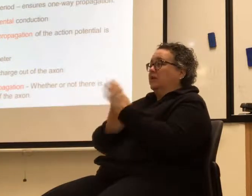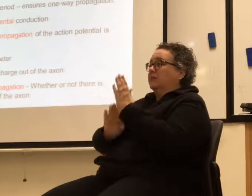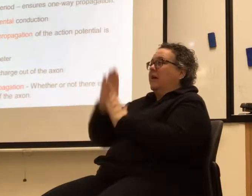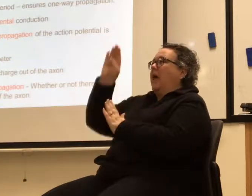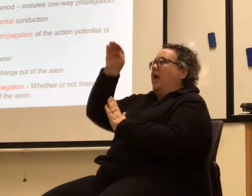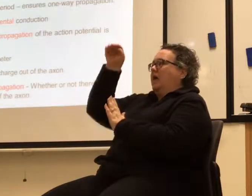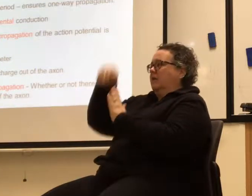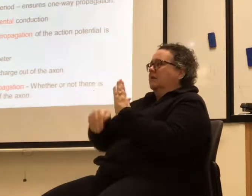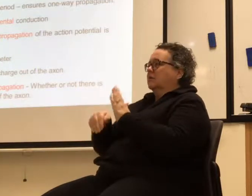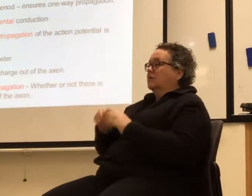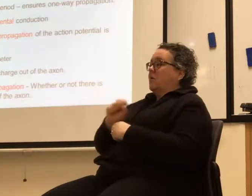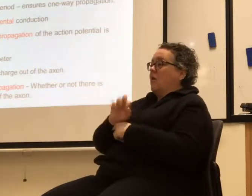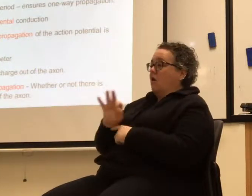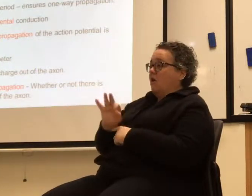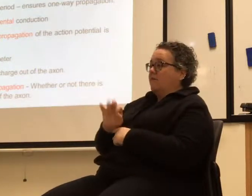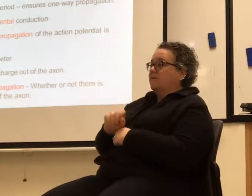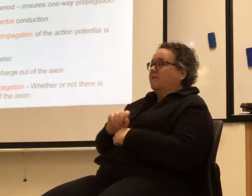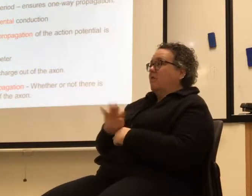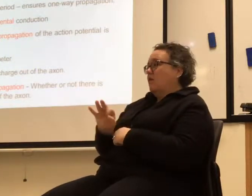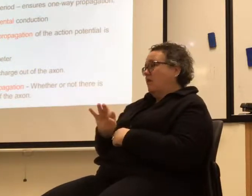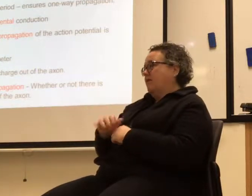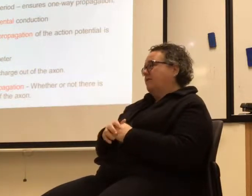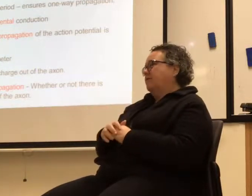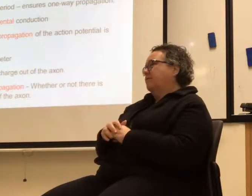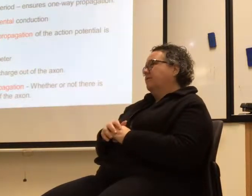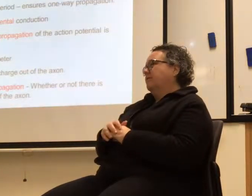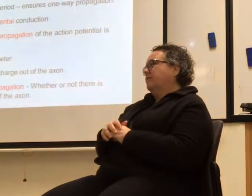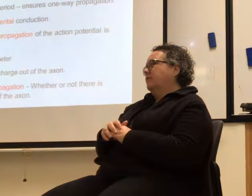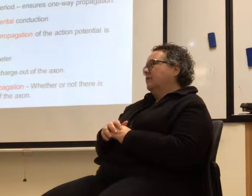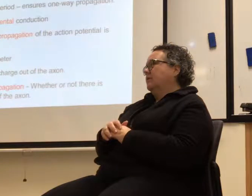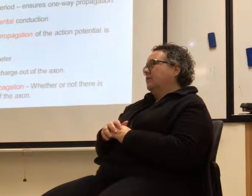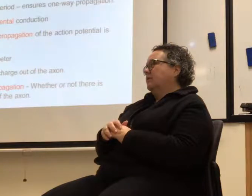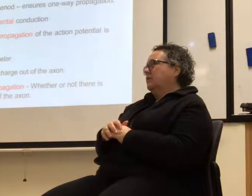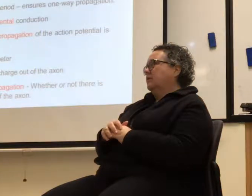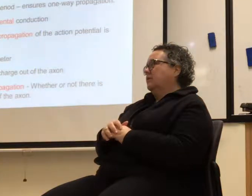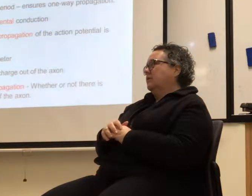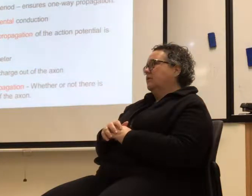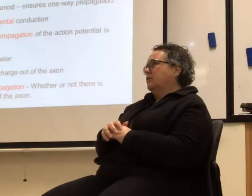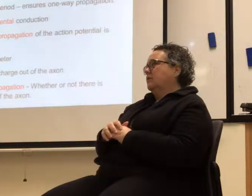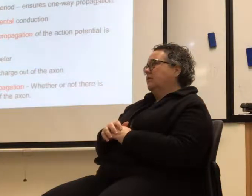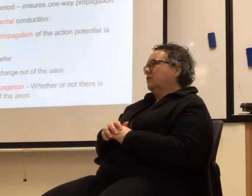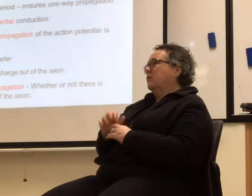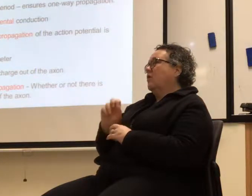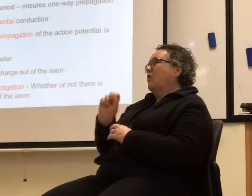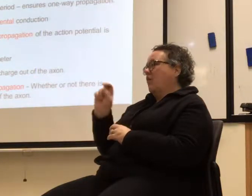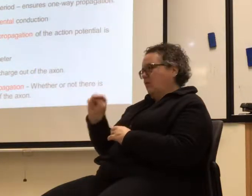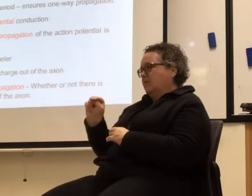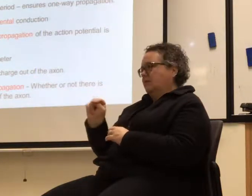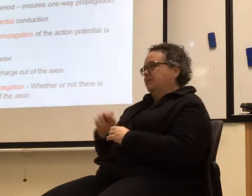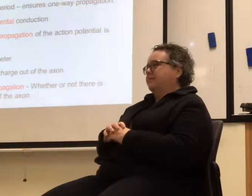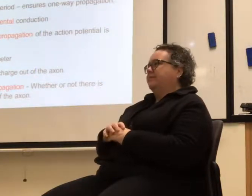spike there. So off, off, on.